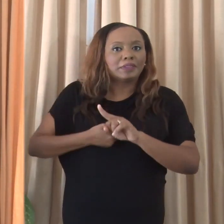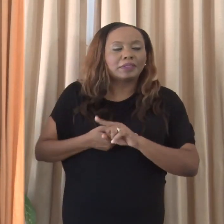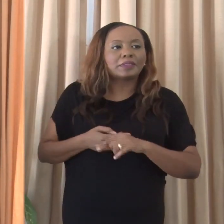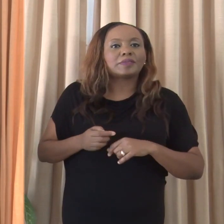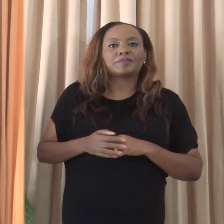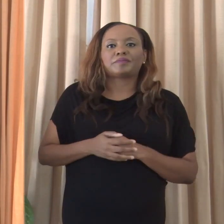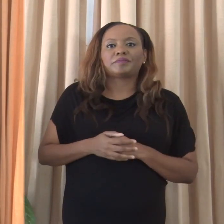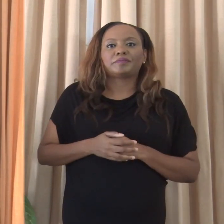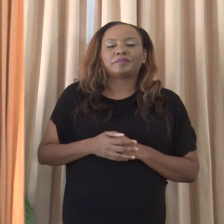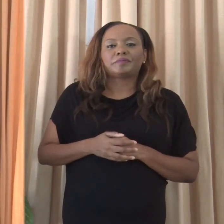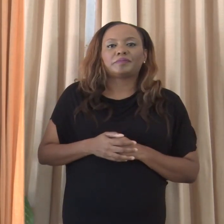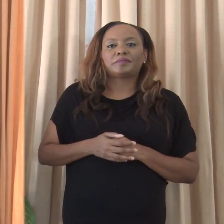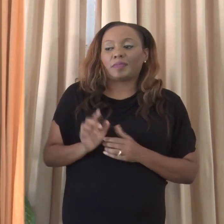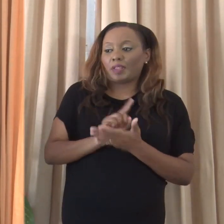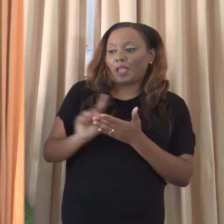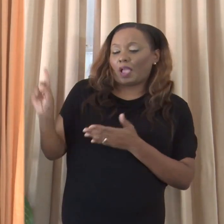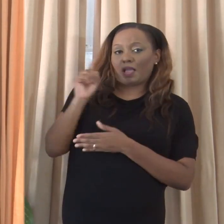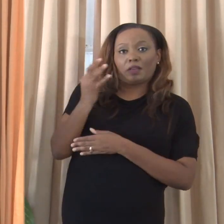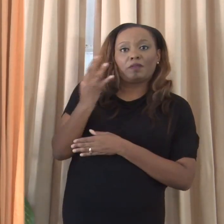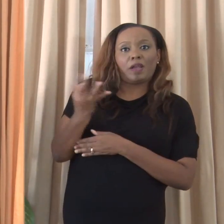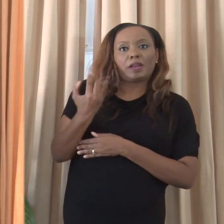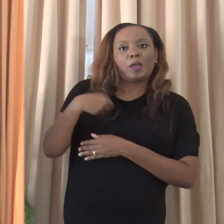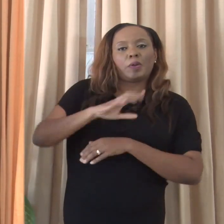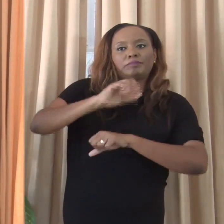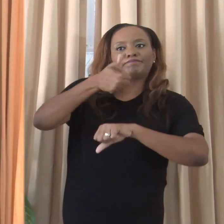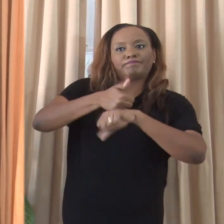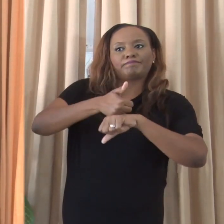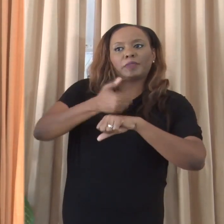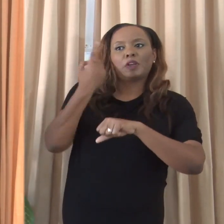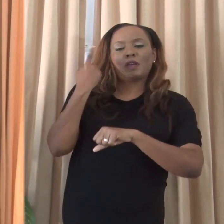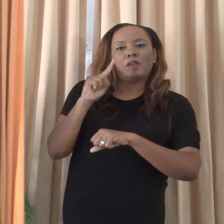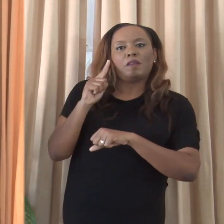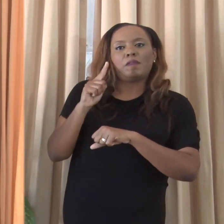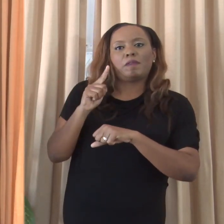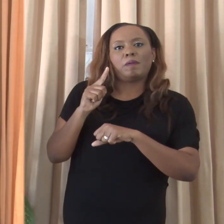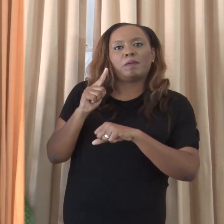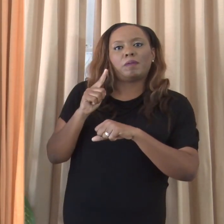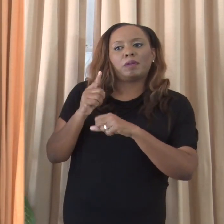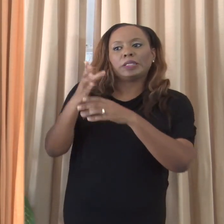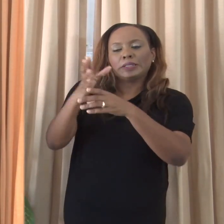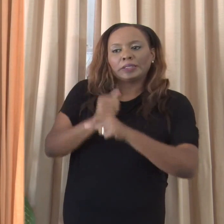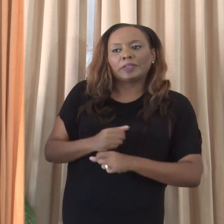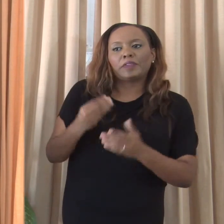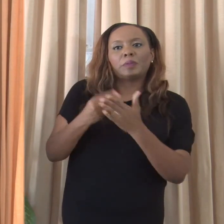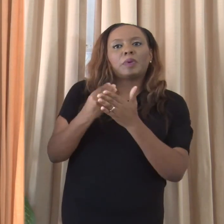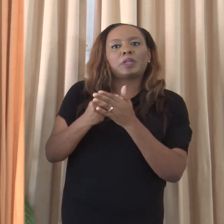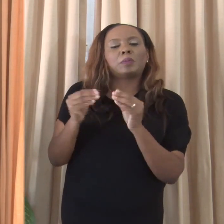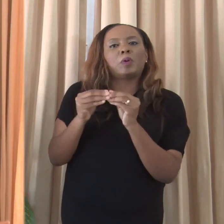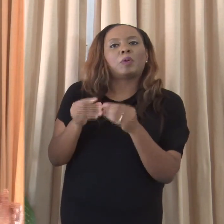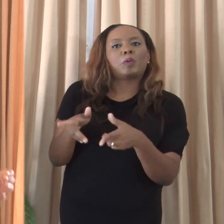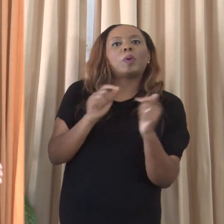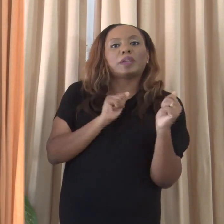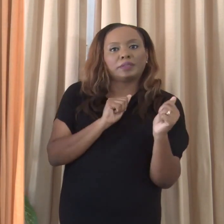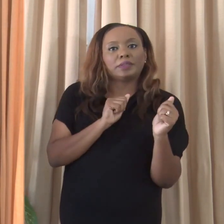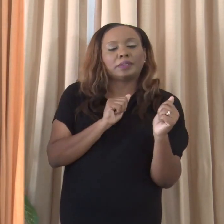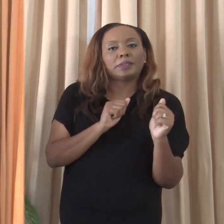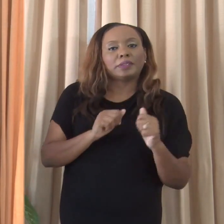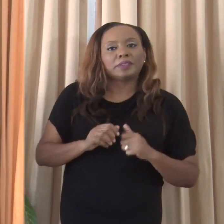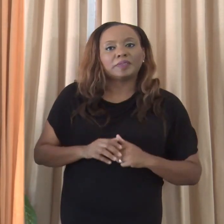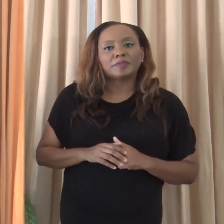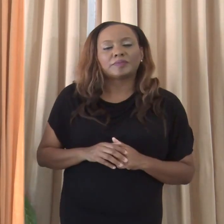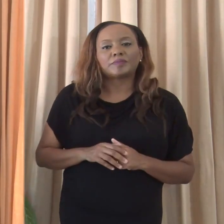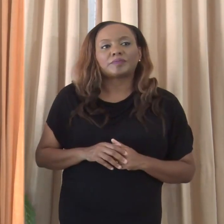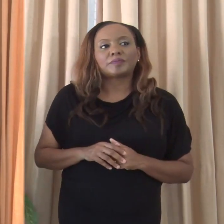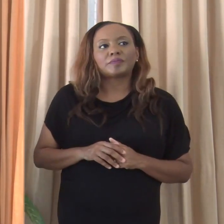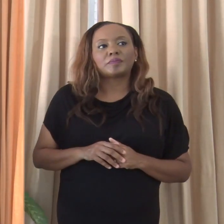Parliament and we have put in place the arrangements for there to be an accelerated receipt of those funds. But these are part of the